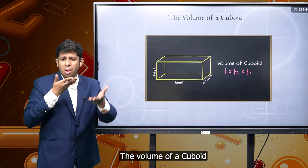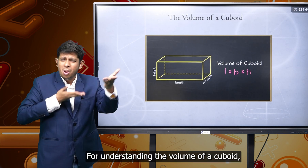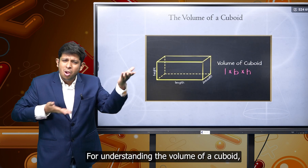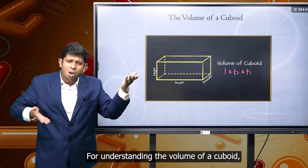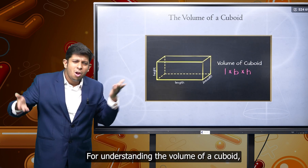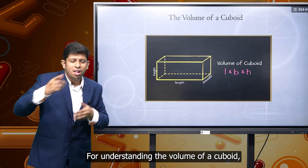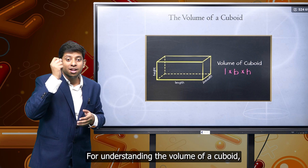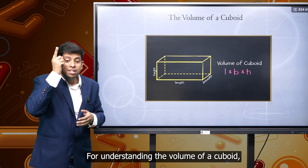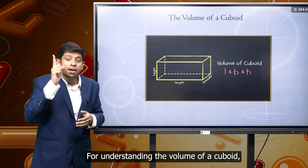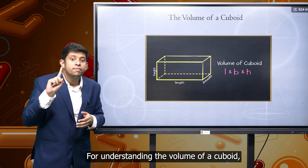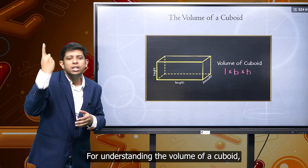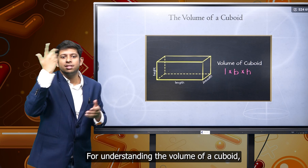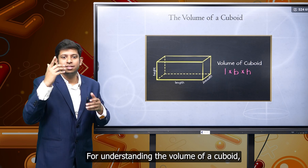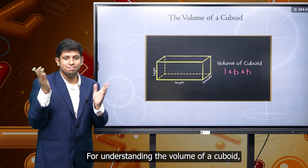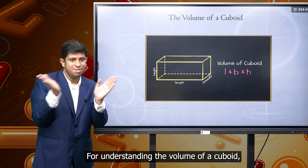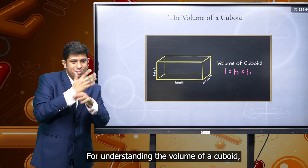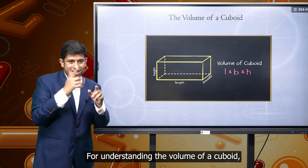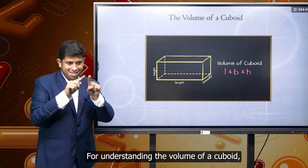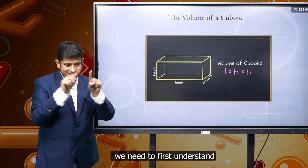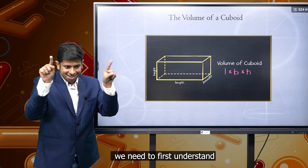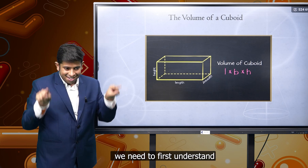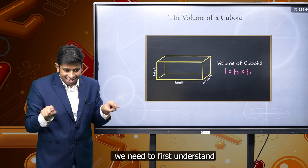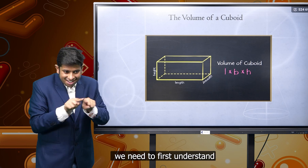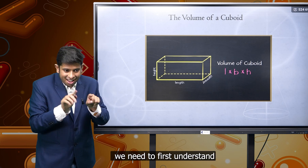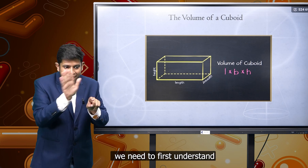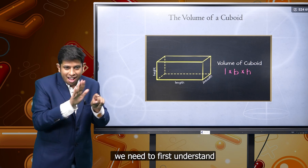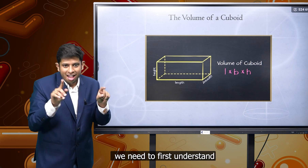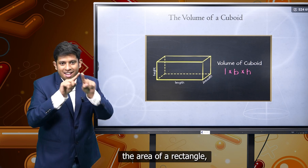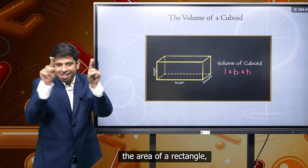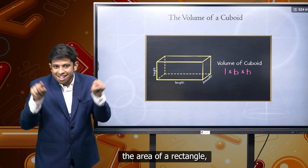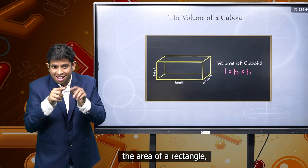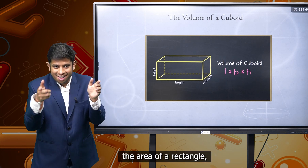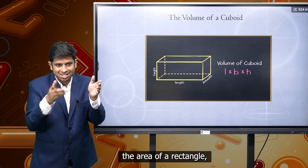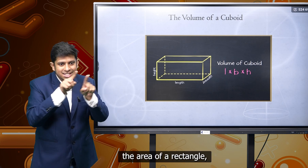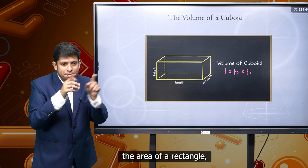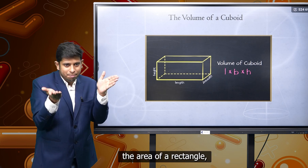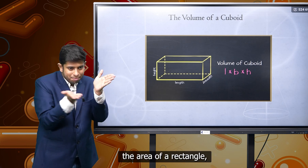For understanding the volume of a cuboid, we need to first understand the area of a rectangle.